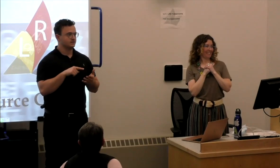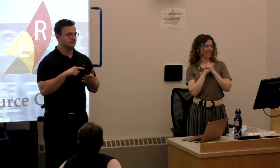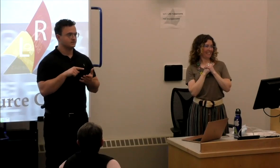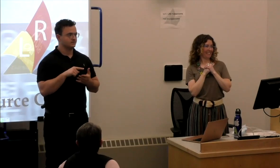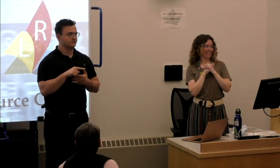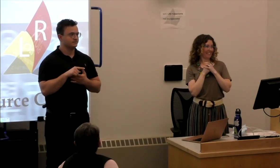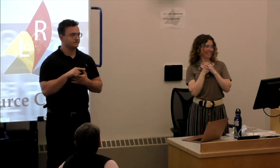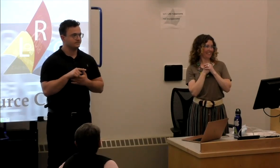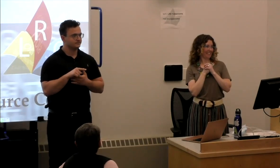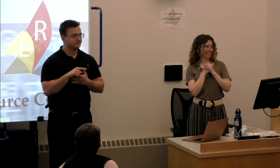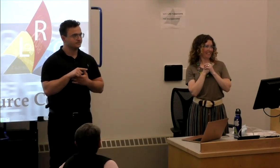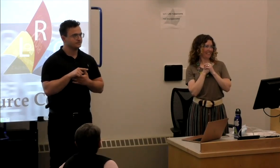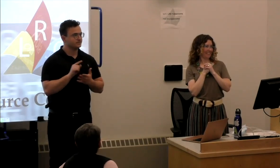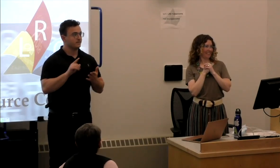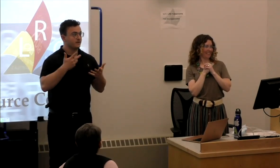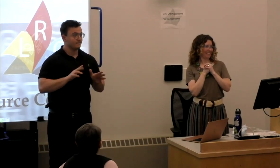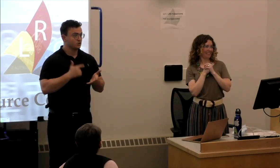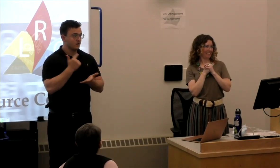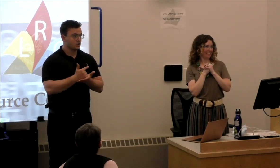I started learning American Sign Language.